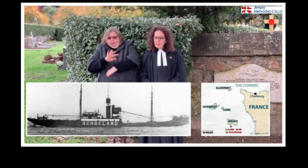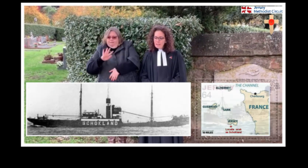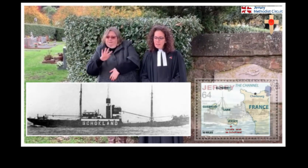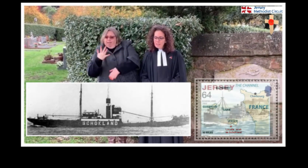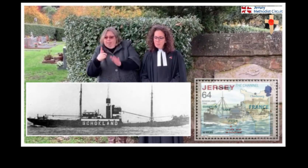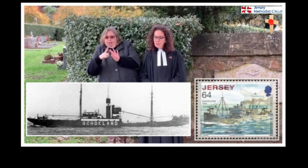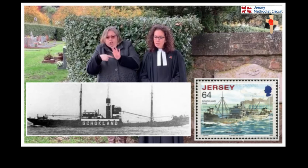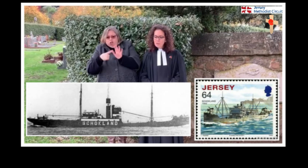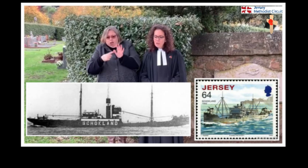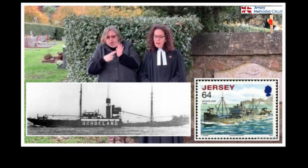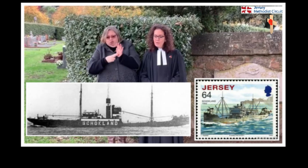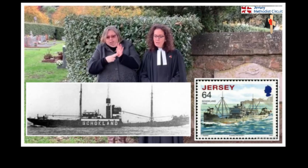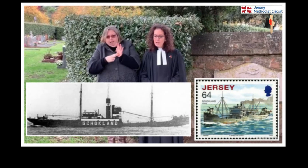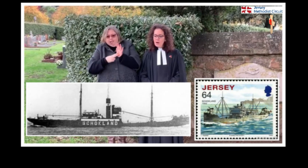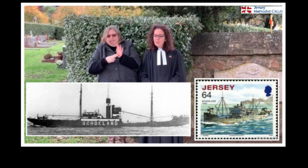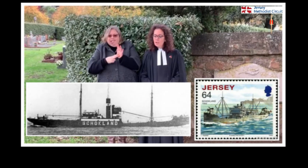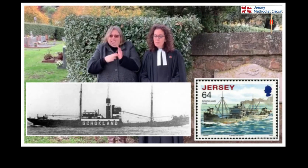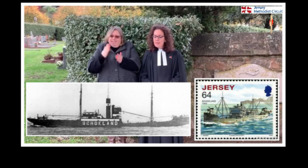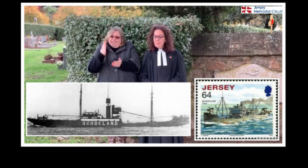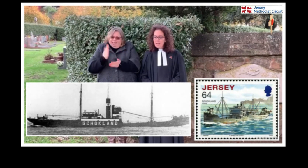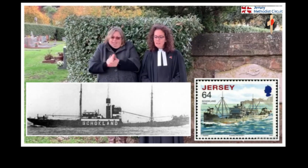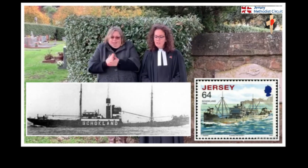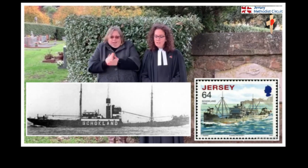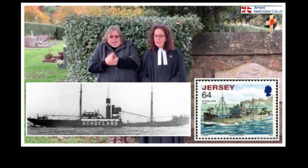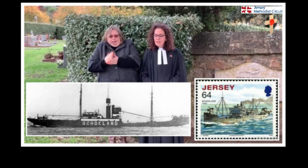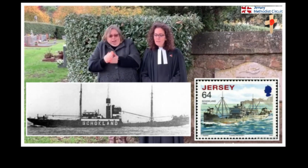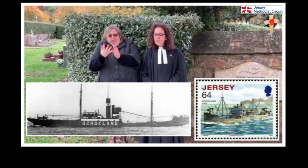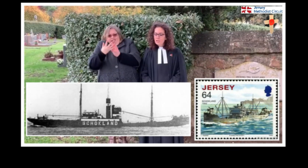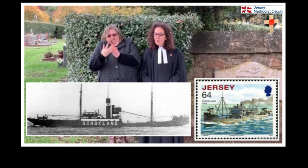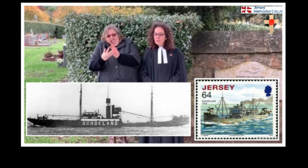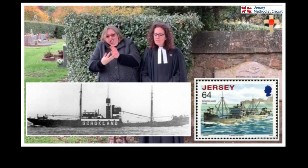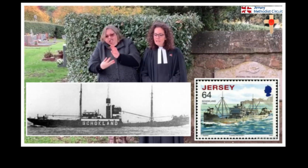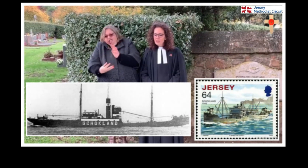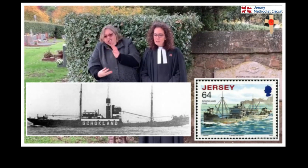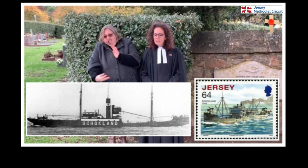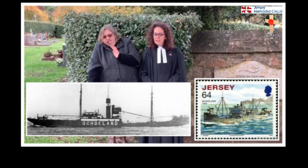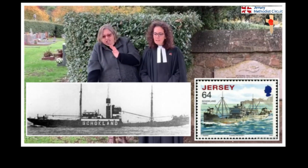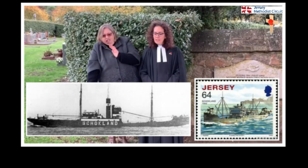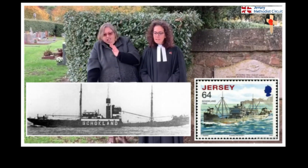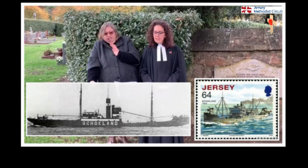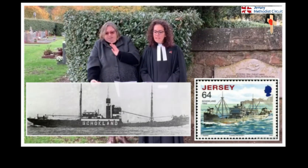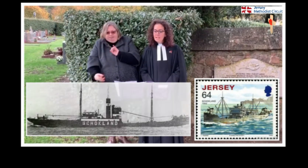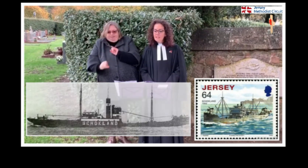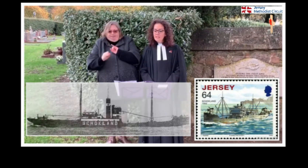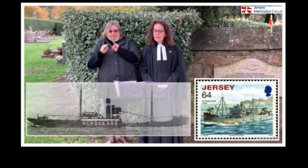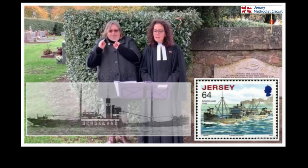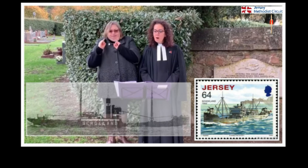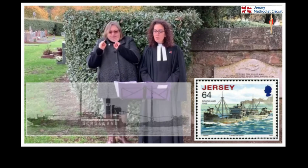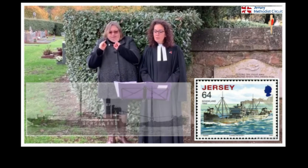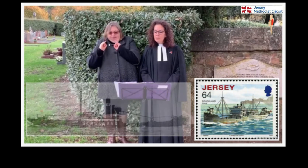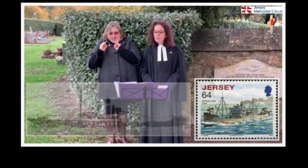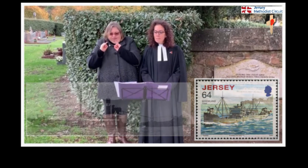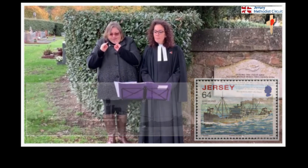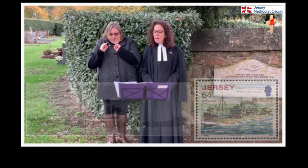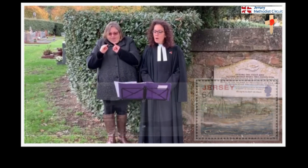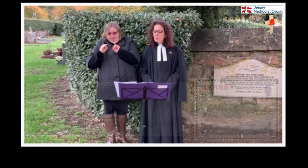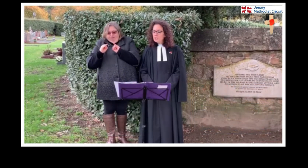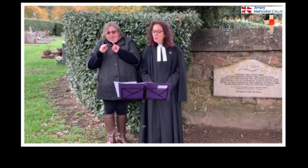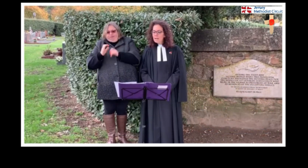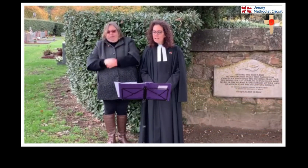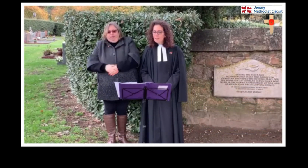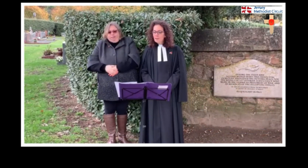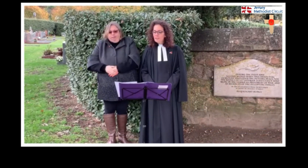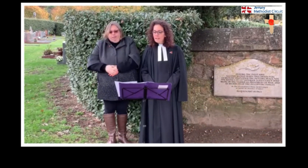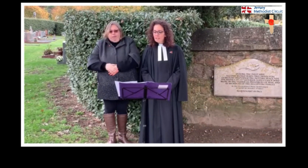life, this was due to crowding of too many passengers for the short sea crossing into the stern holds below